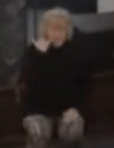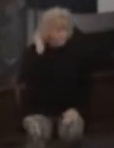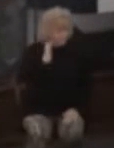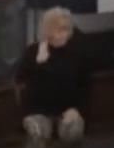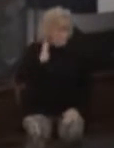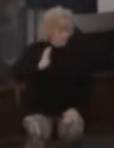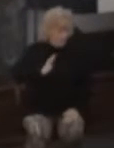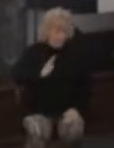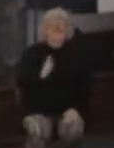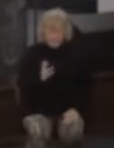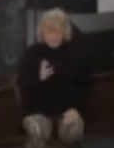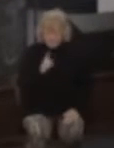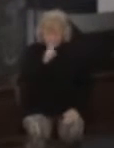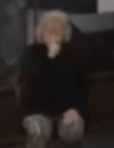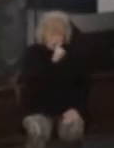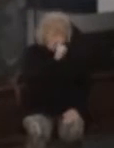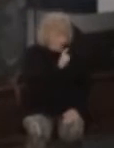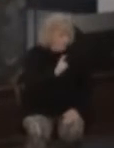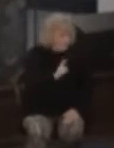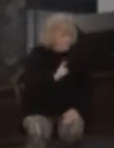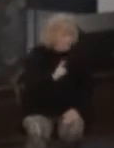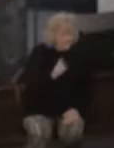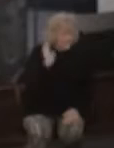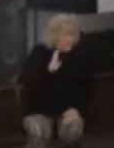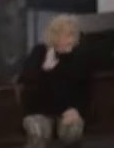figures, David would have been an action figure.